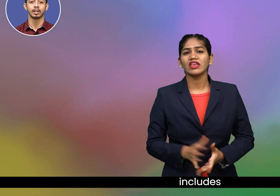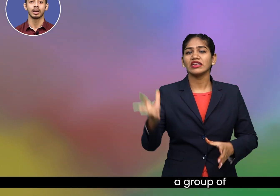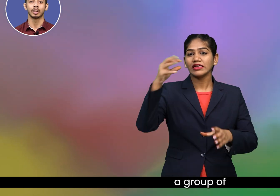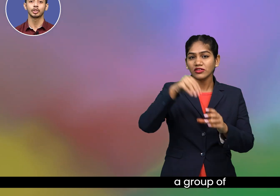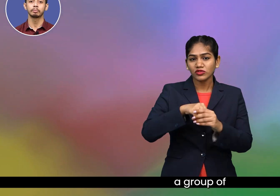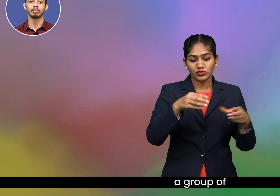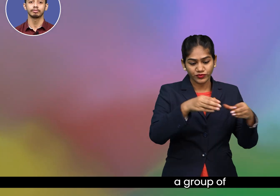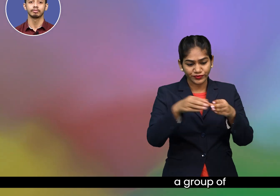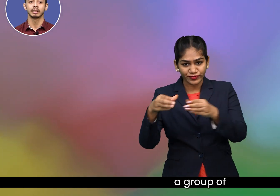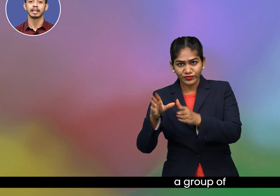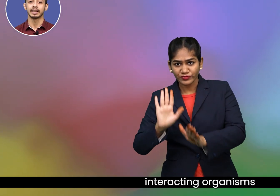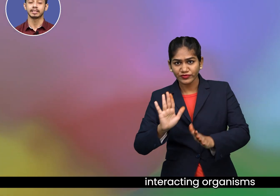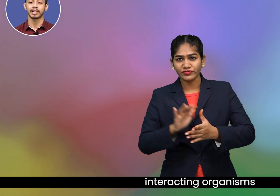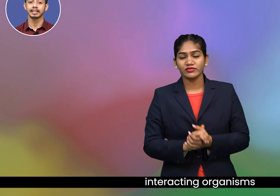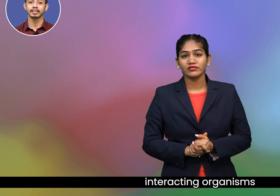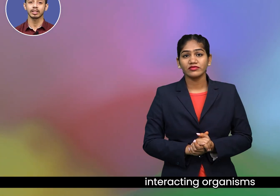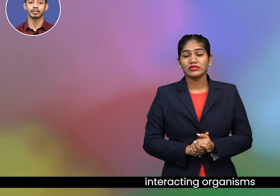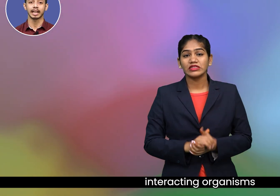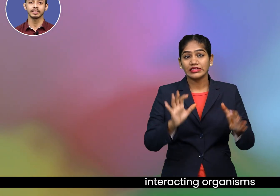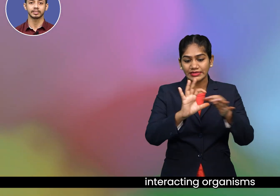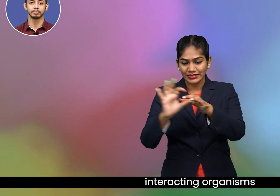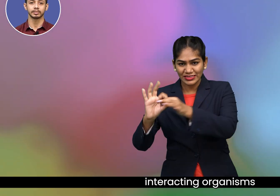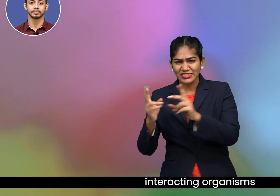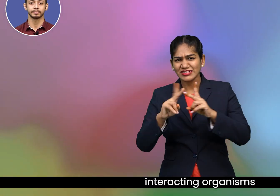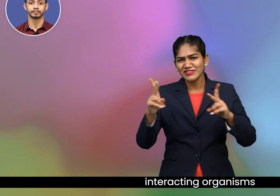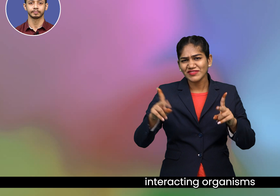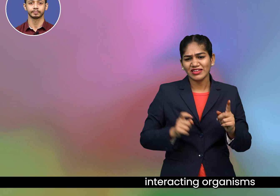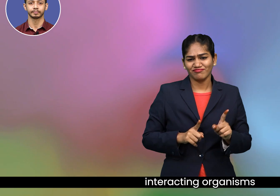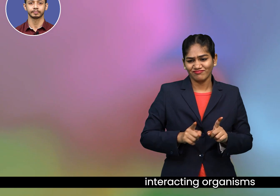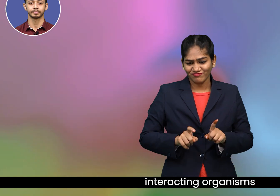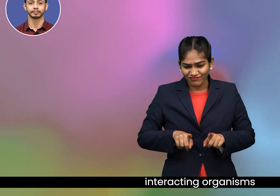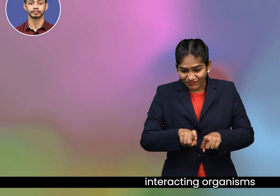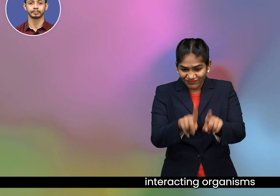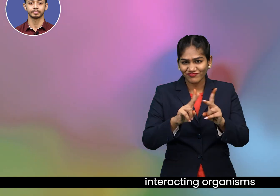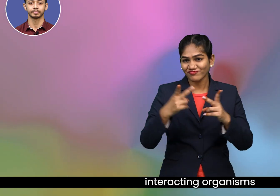includes a group of interacting organisms